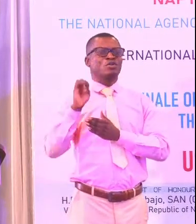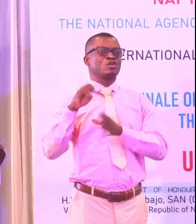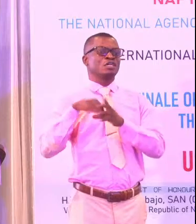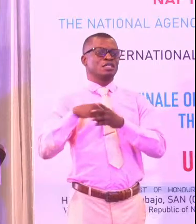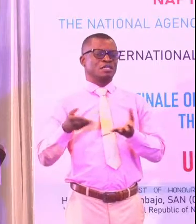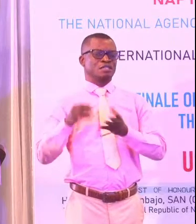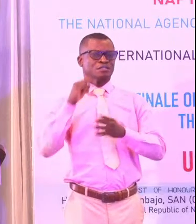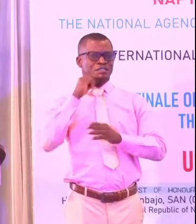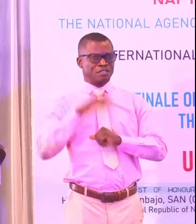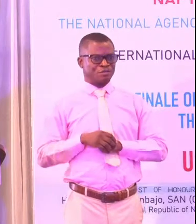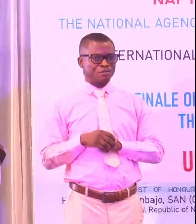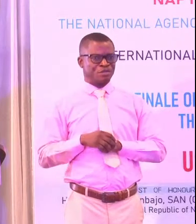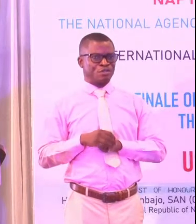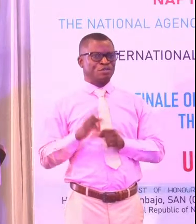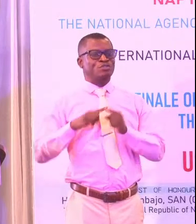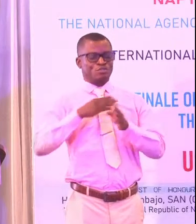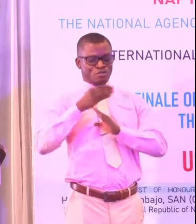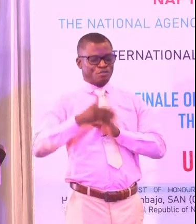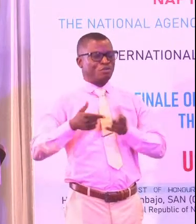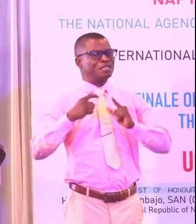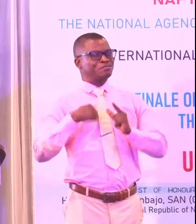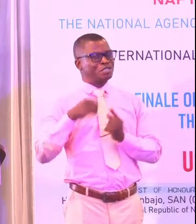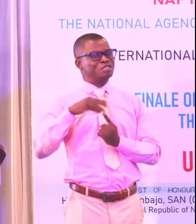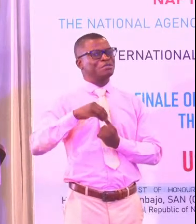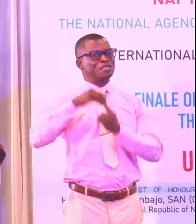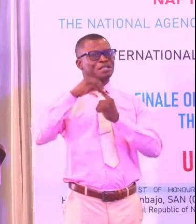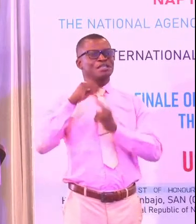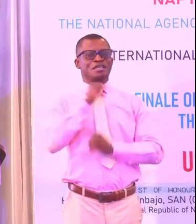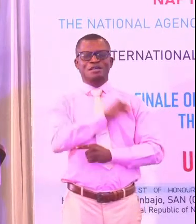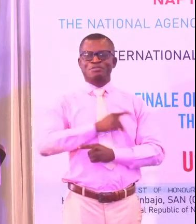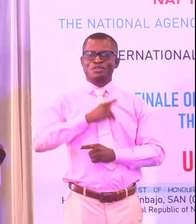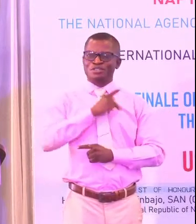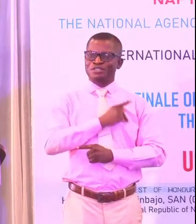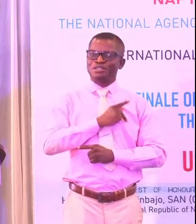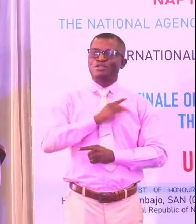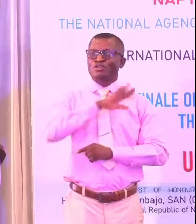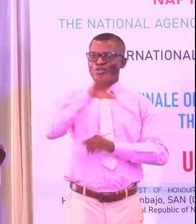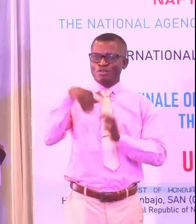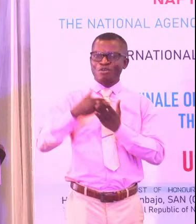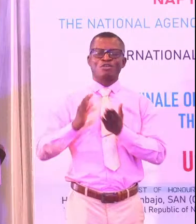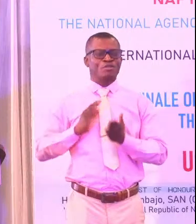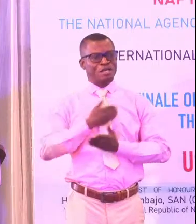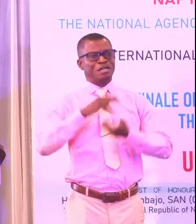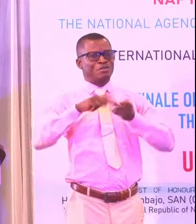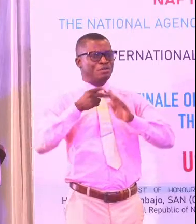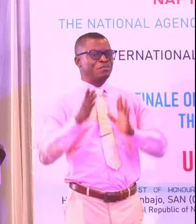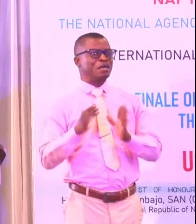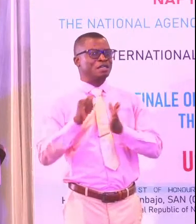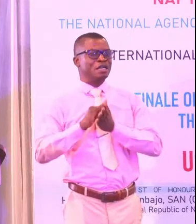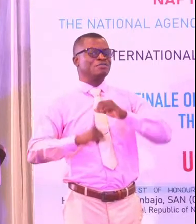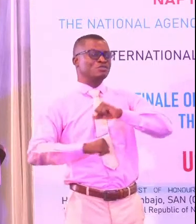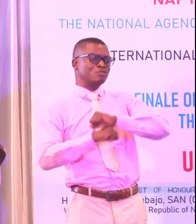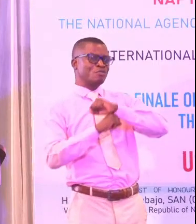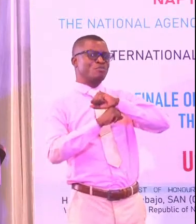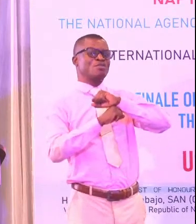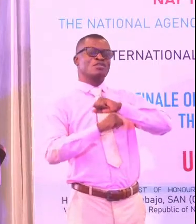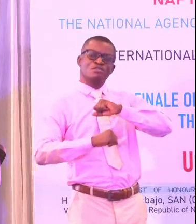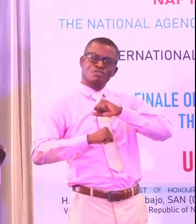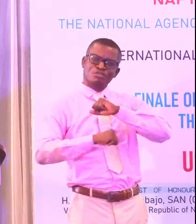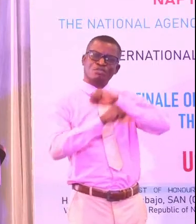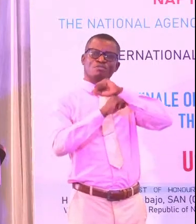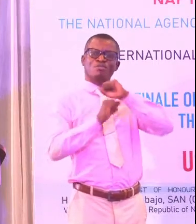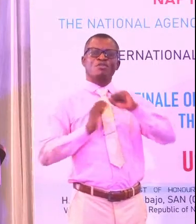let me especially recognize and appreciate all our partners that have stood by us, consistently supported our